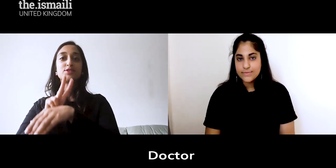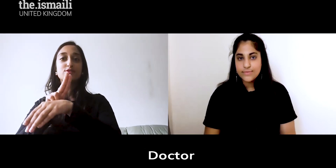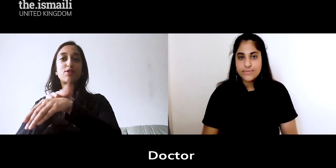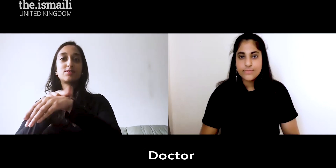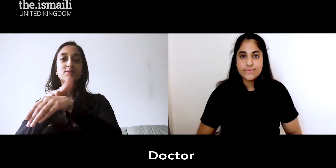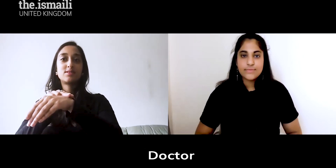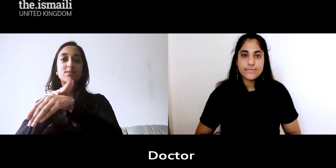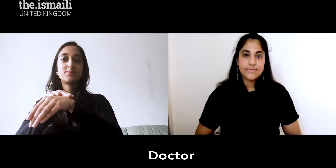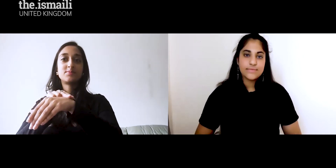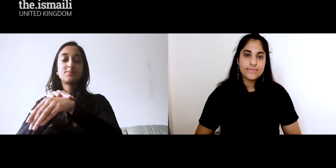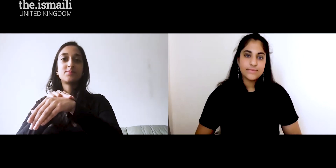Doctor.